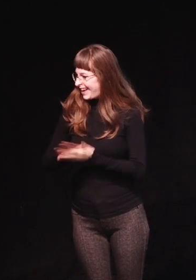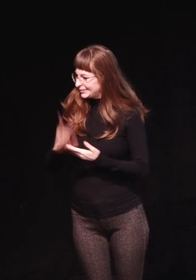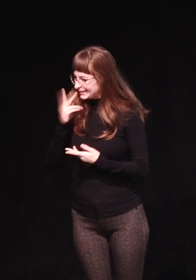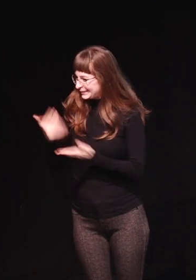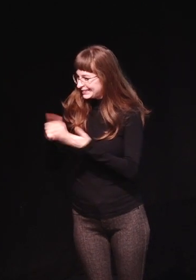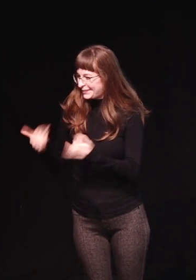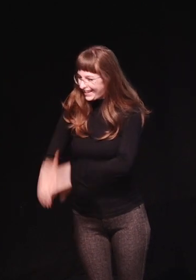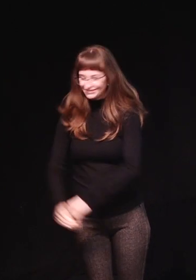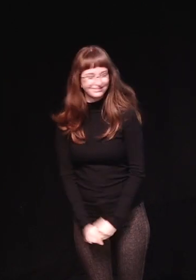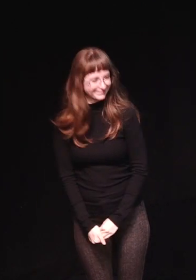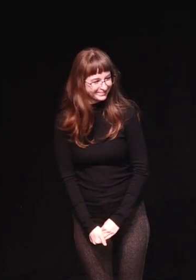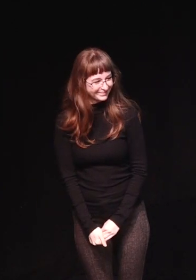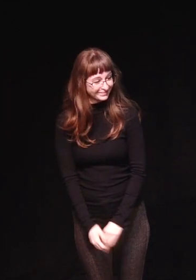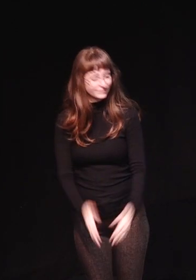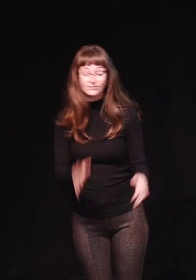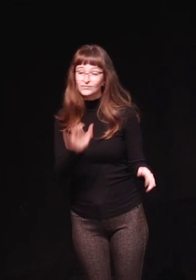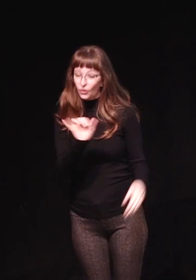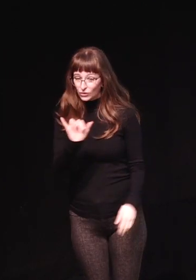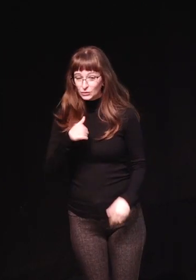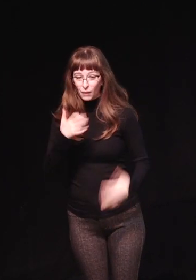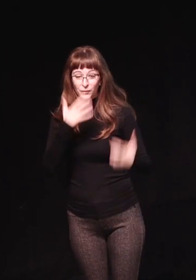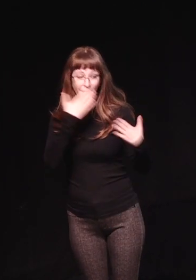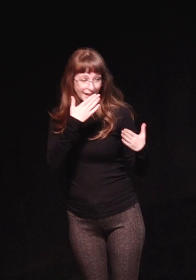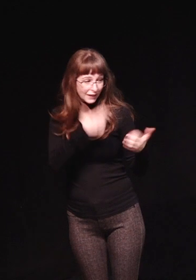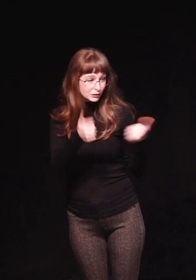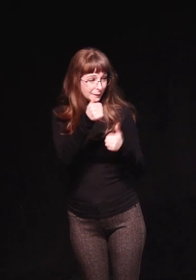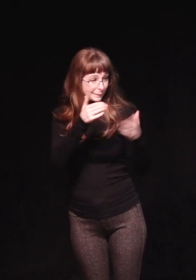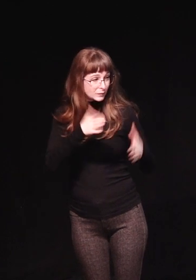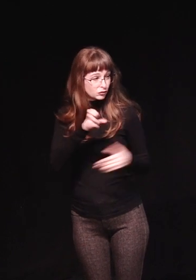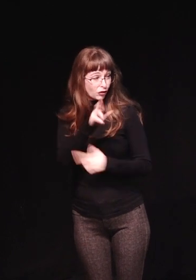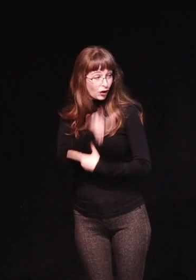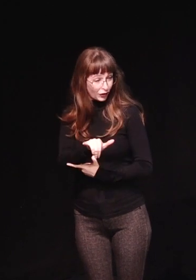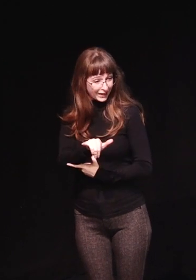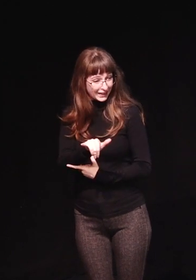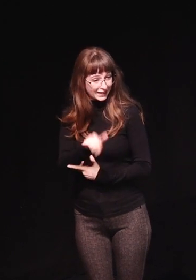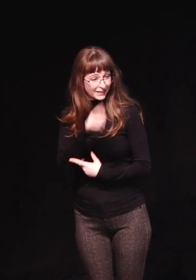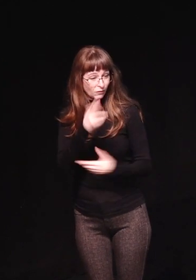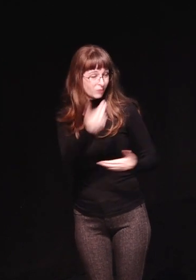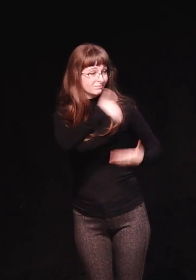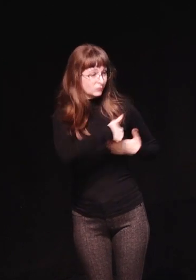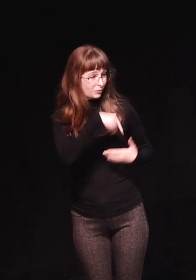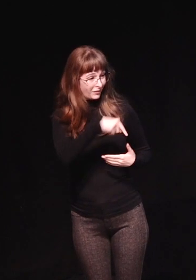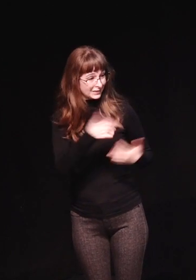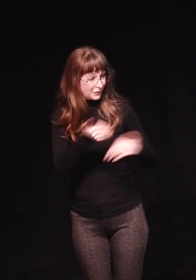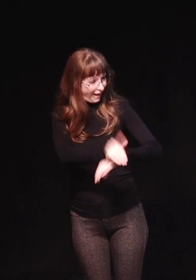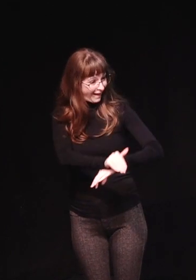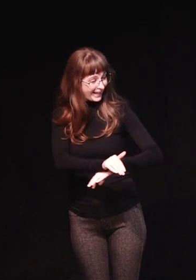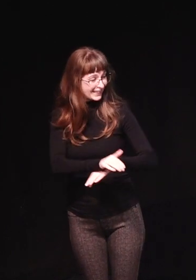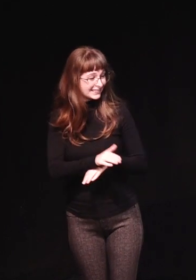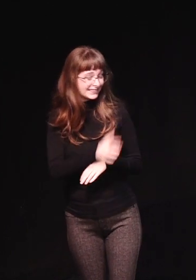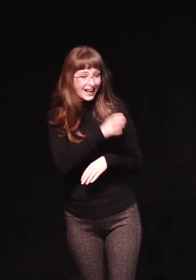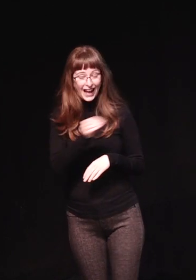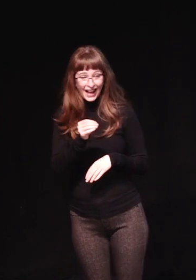I also just want to, again, thank Commissioner Curry for joining us at the festival this evening and just